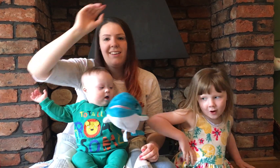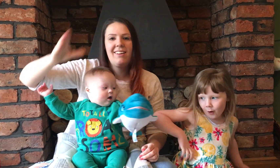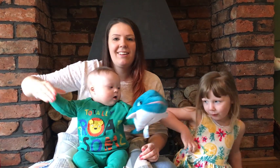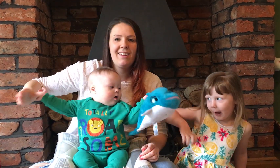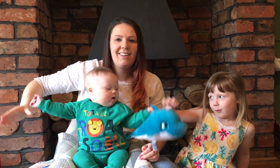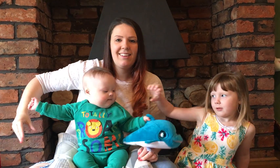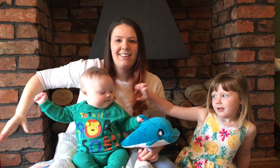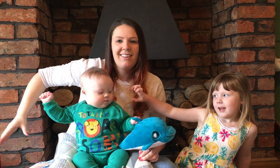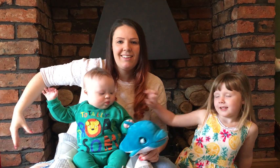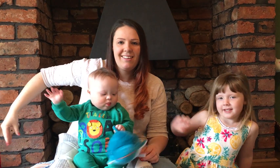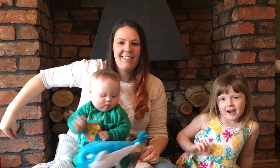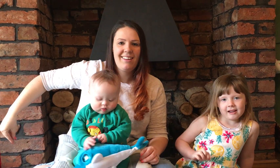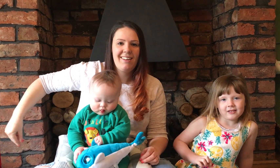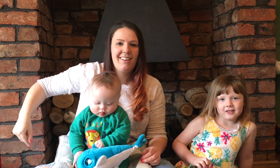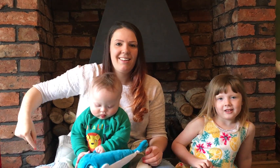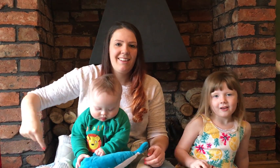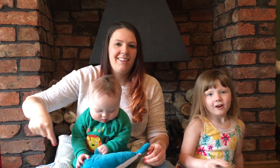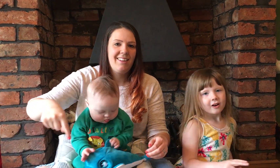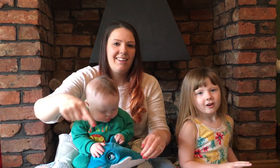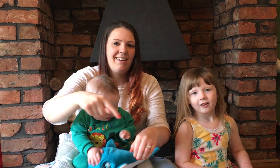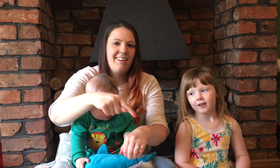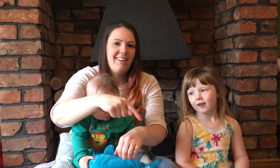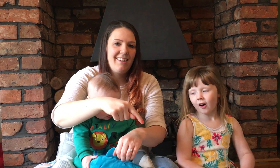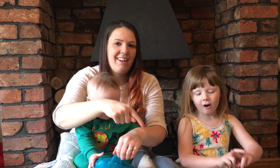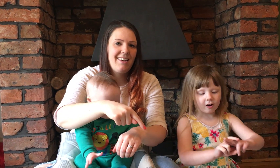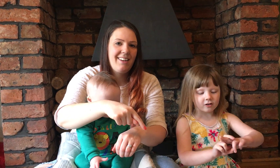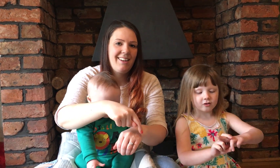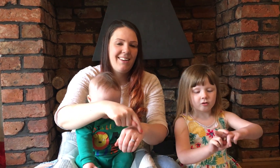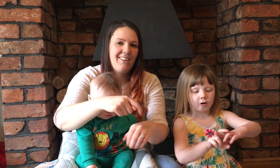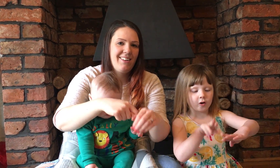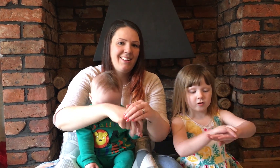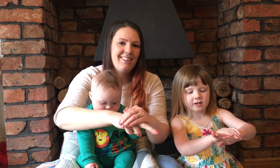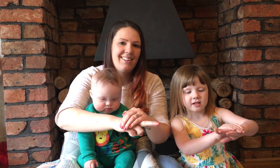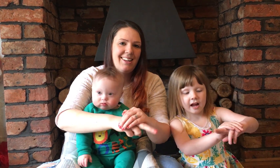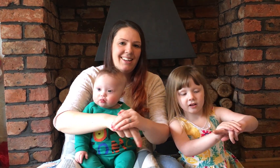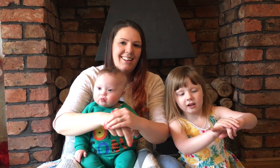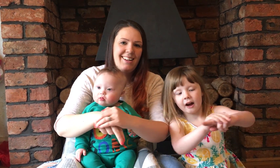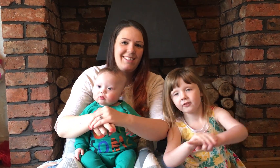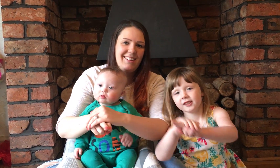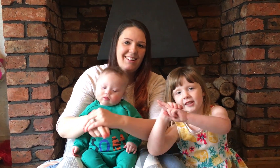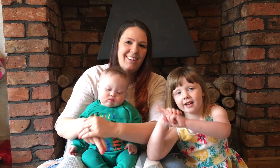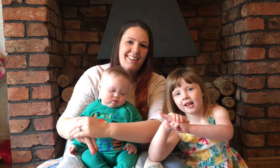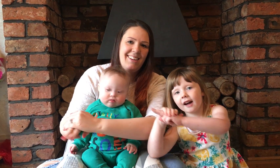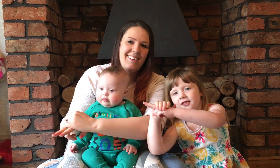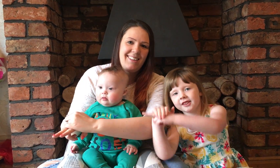held out its tail on crawled snail after snail after